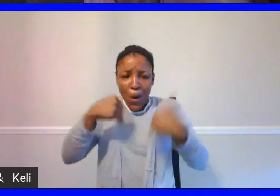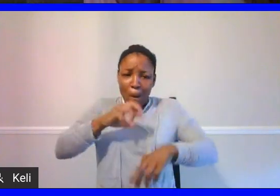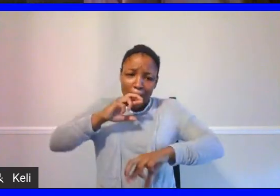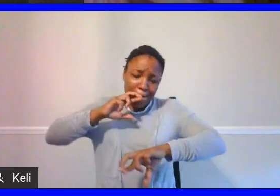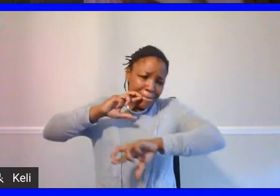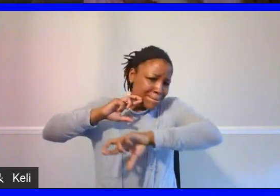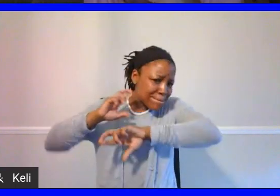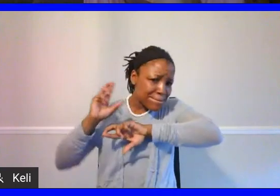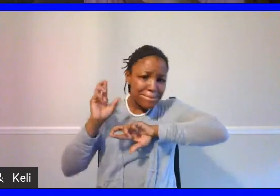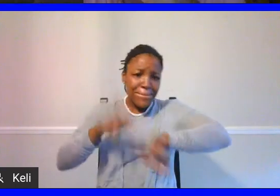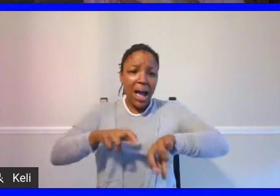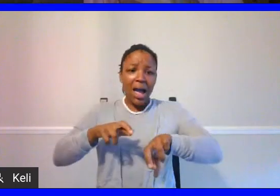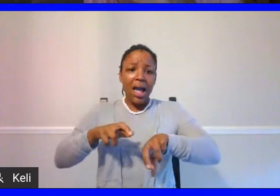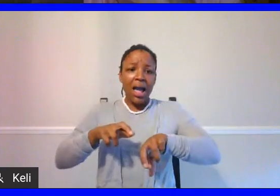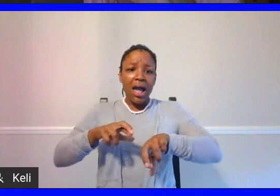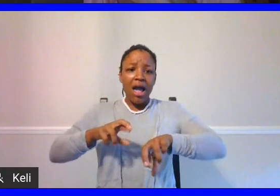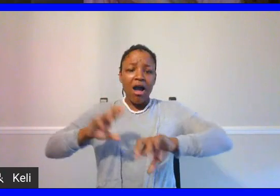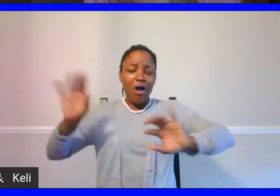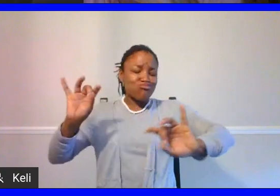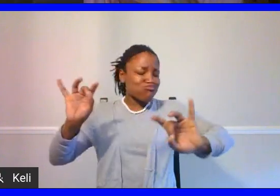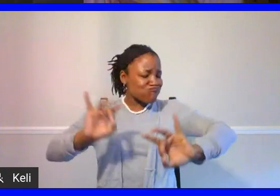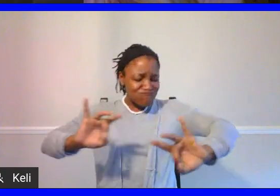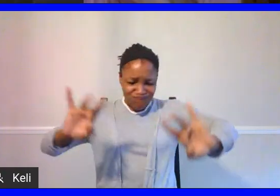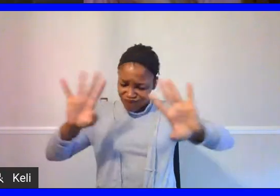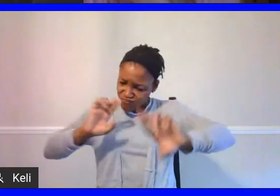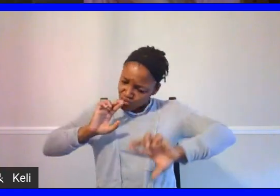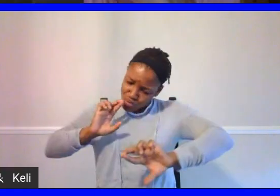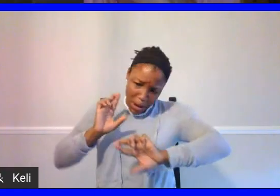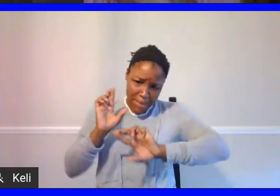it was transcendental, because for a